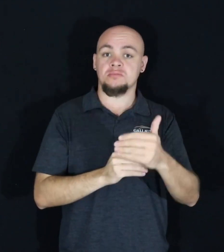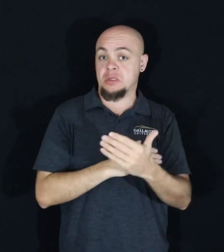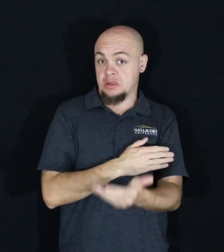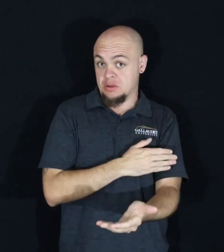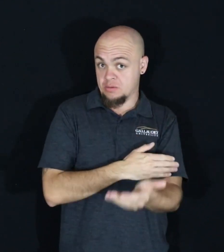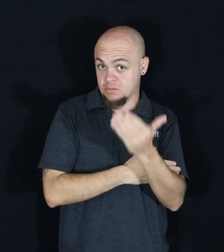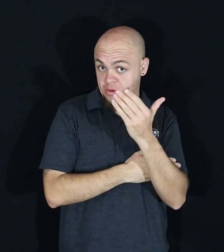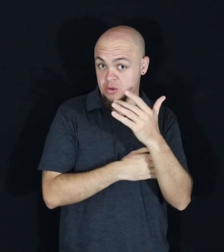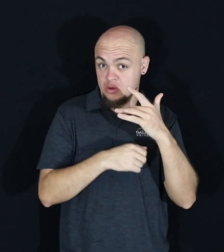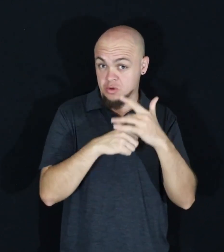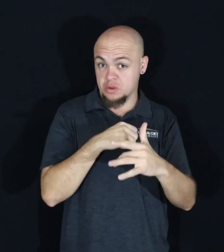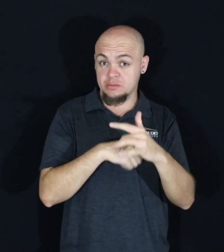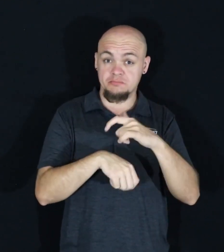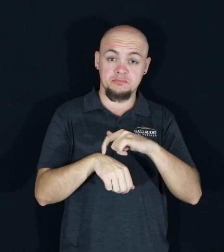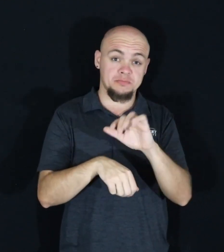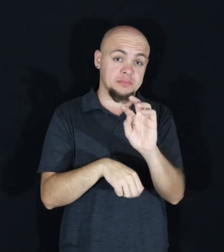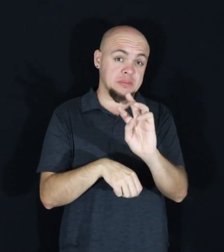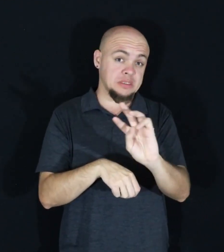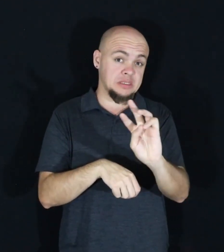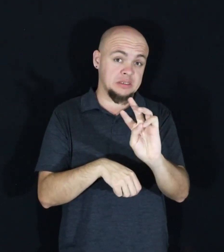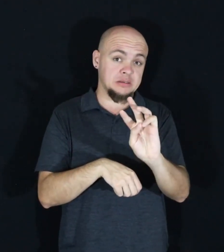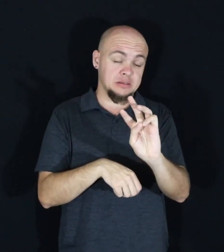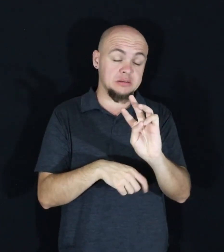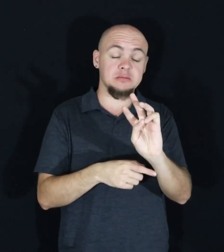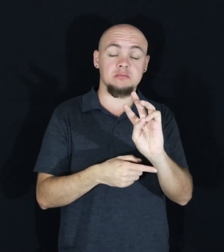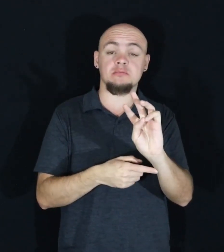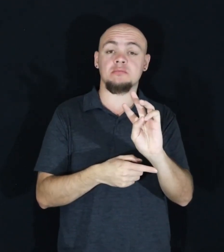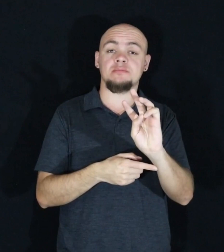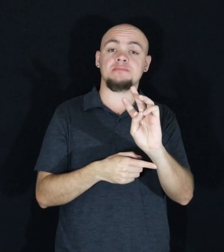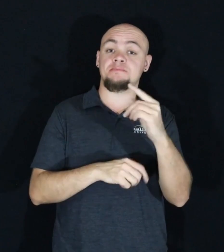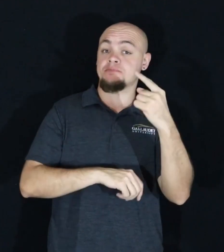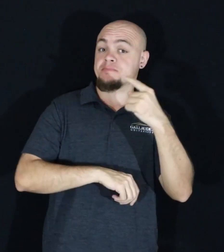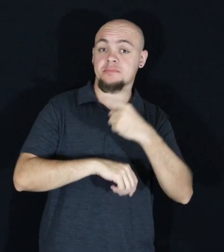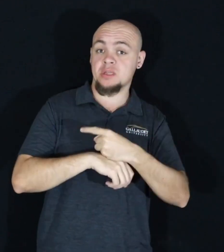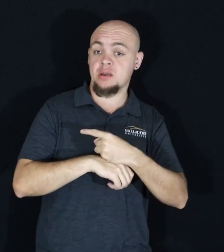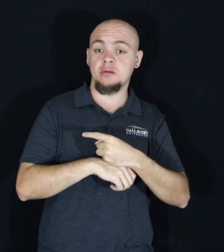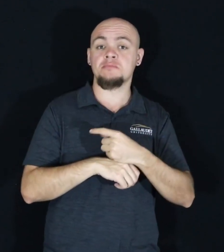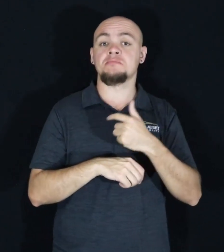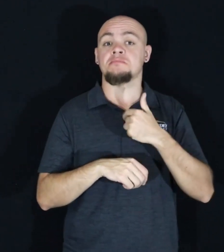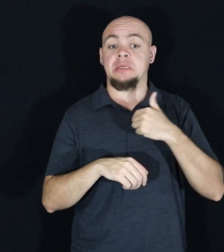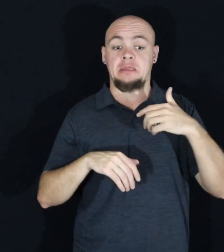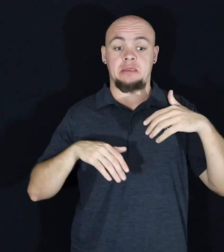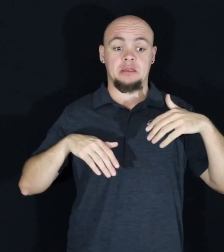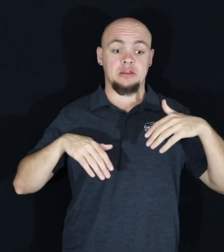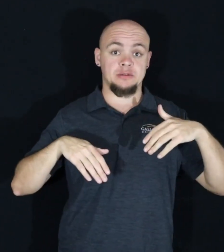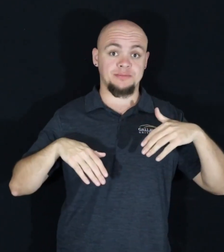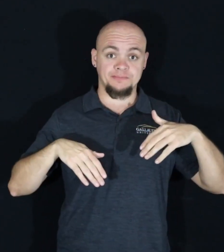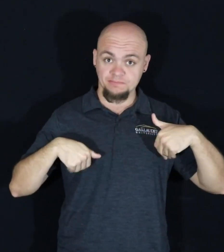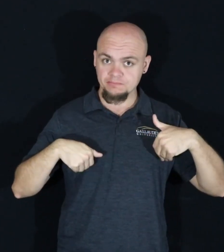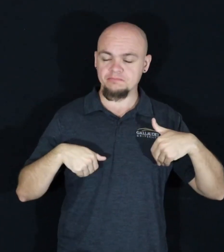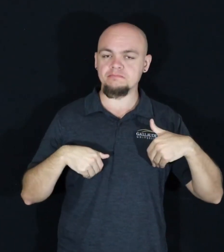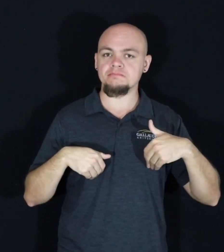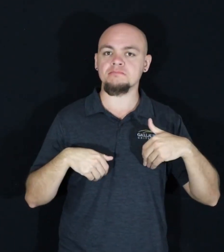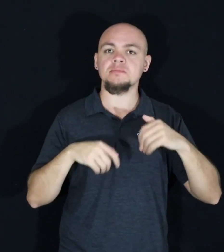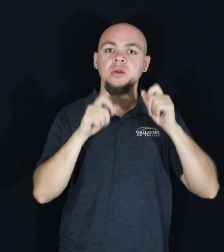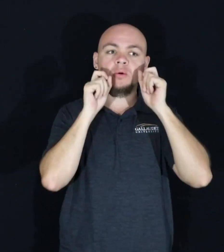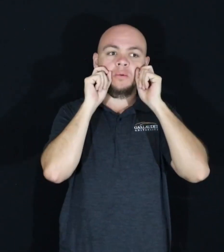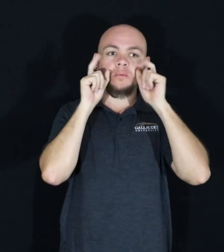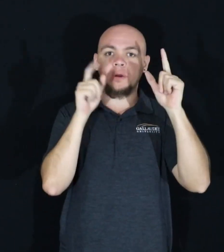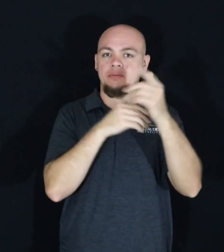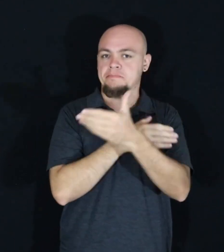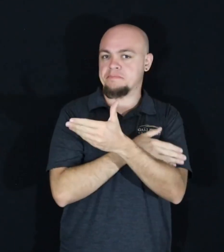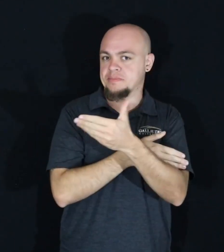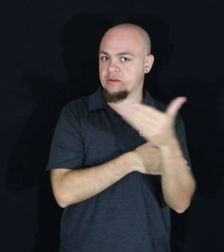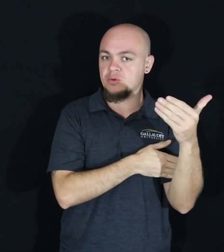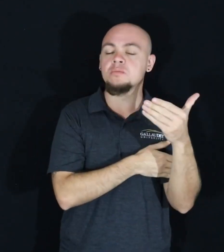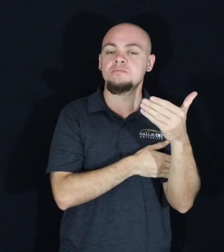morning, 6 a.m., even on days I was running late, I got up every morning